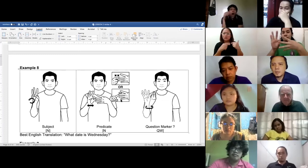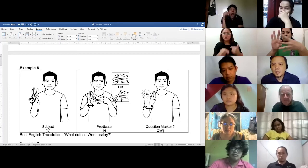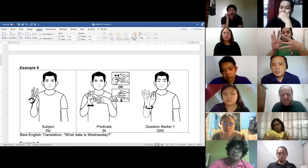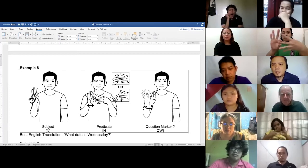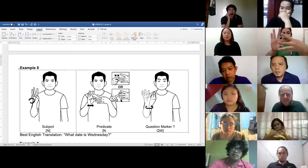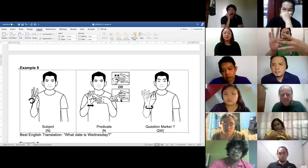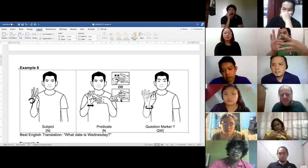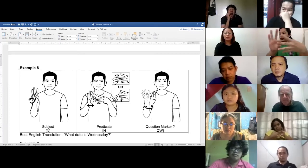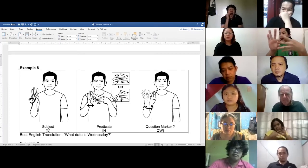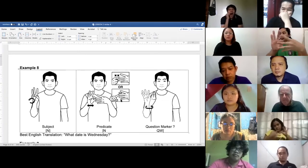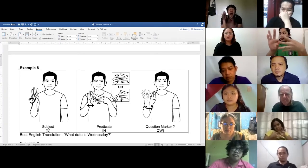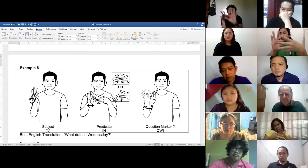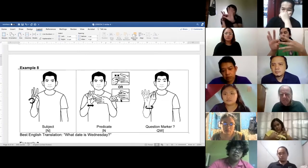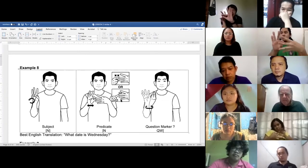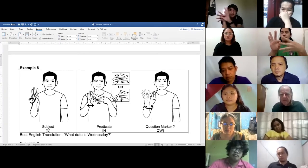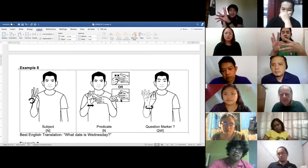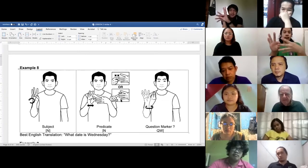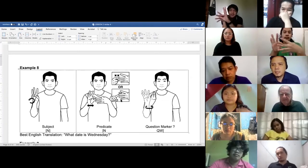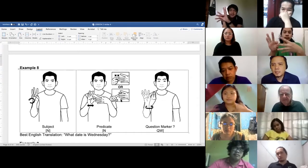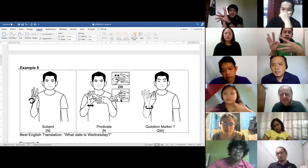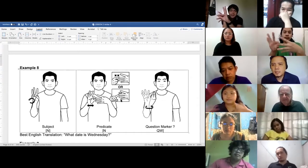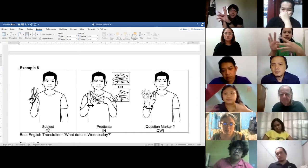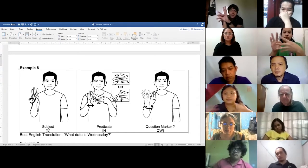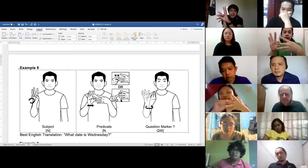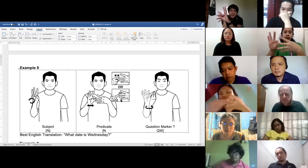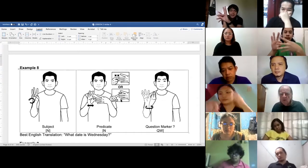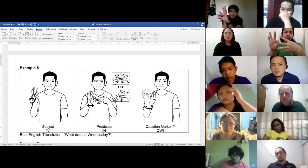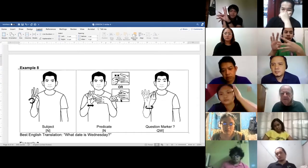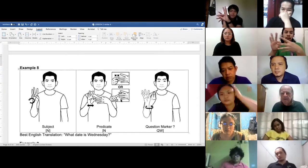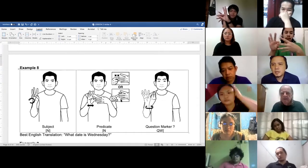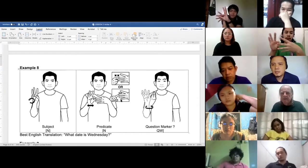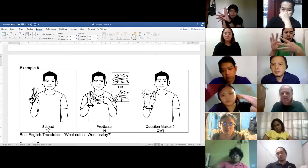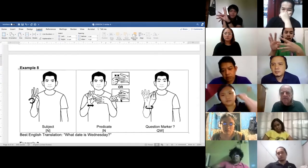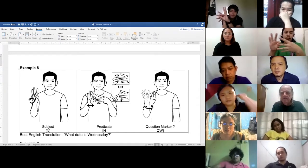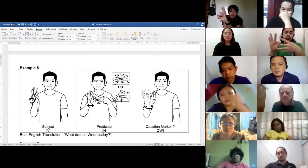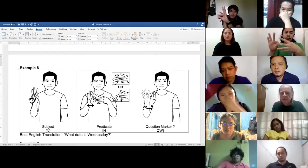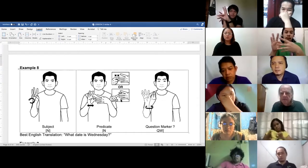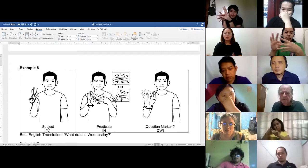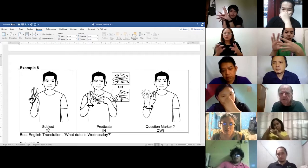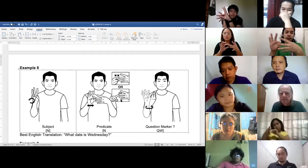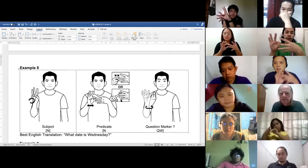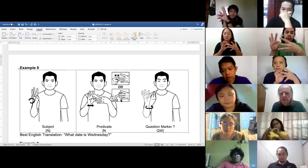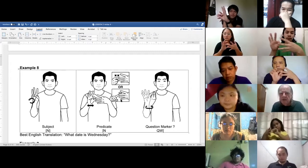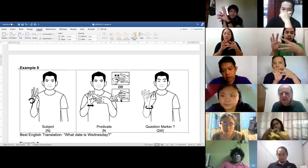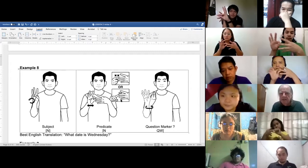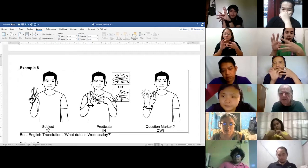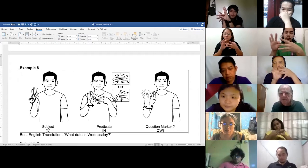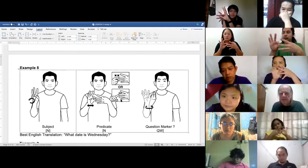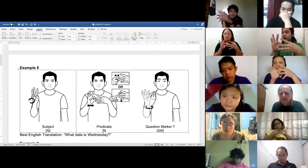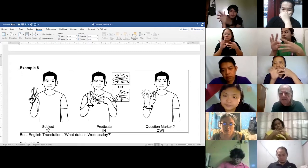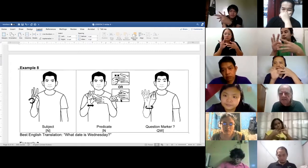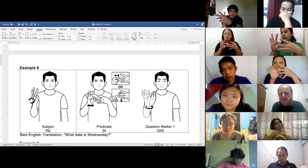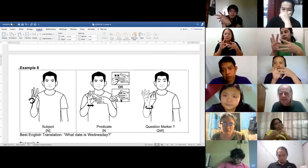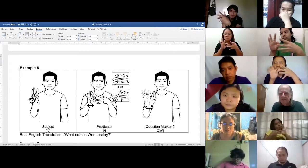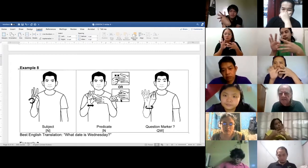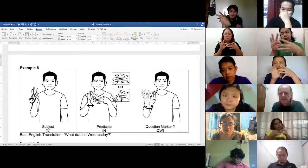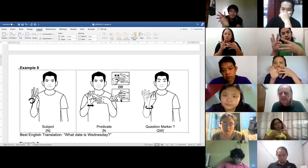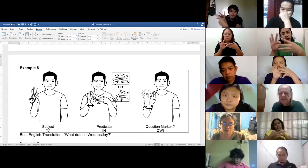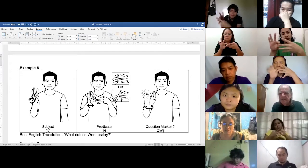Like this, sir? Like this? Oh, Do you see wait, Shaq? can you highlight Shock again? I can't see him. Sorry.